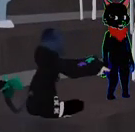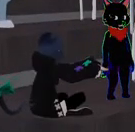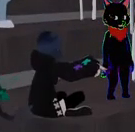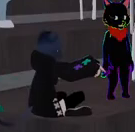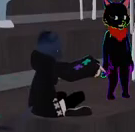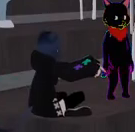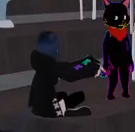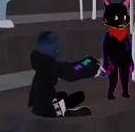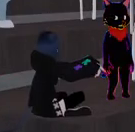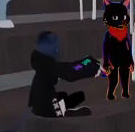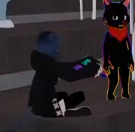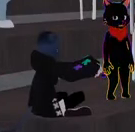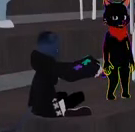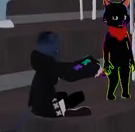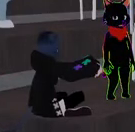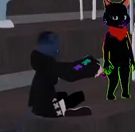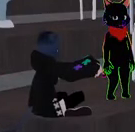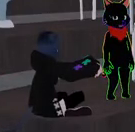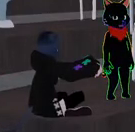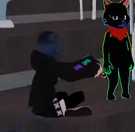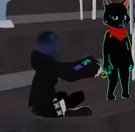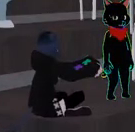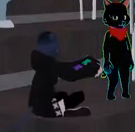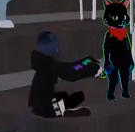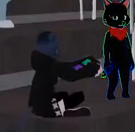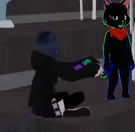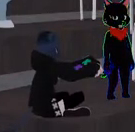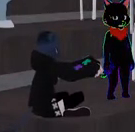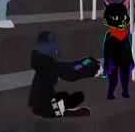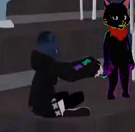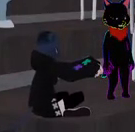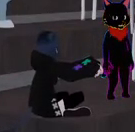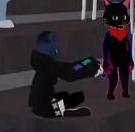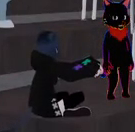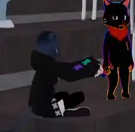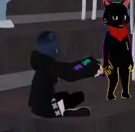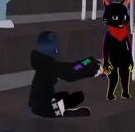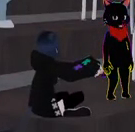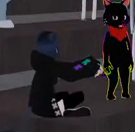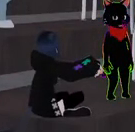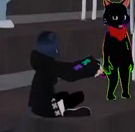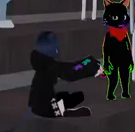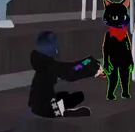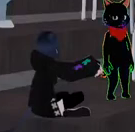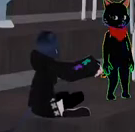621 ticket for the victory zones. I can win for